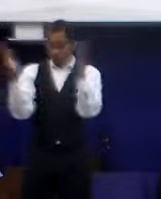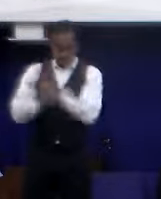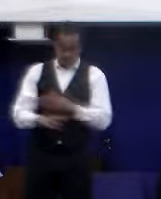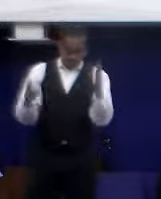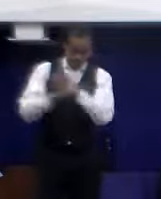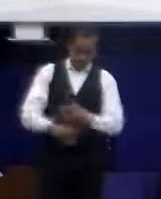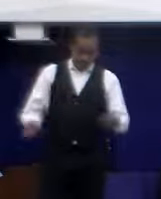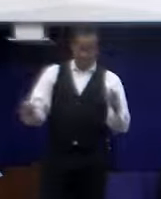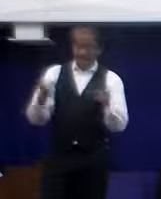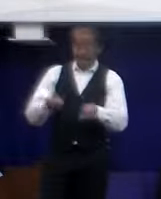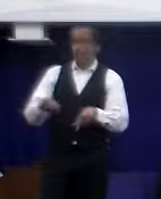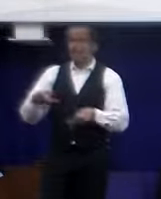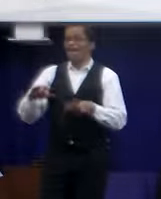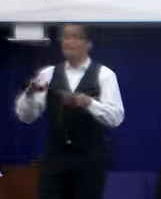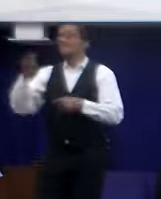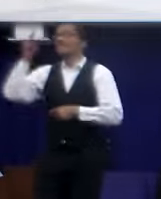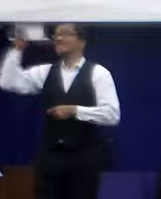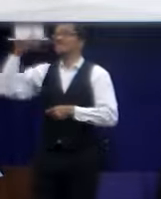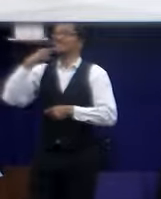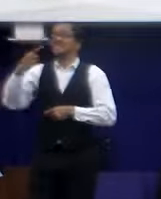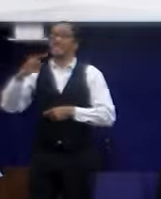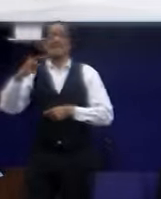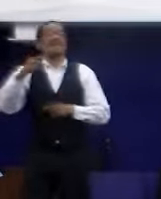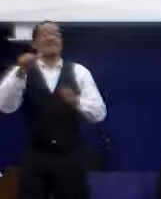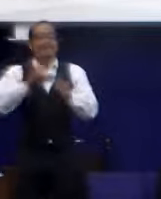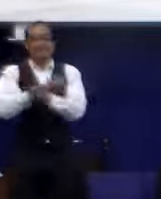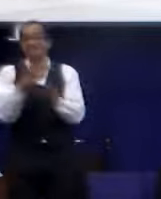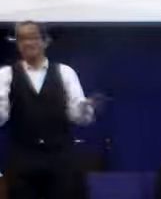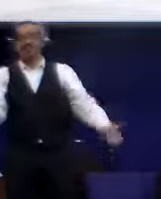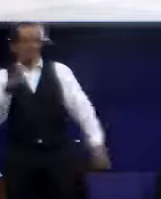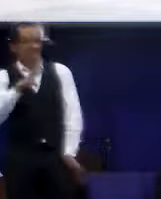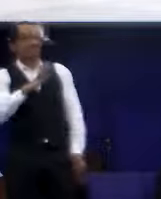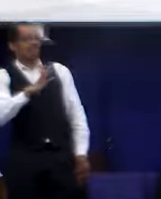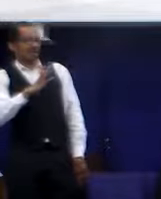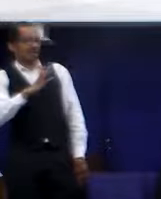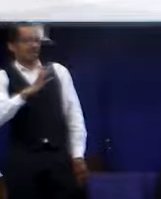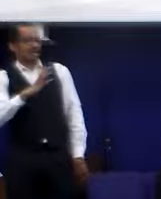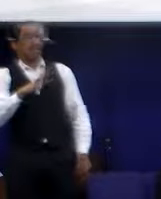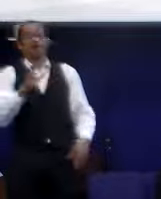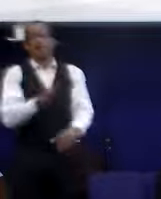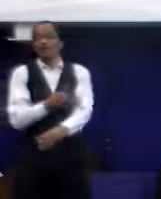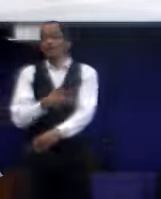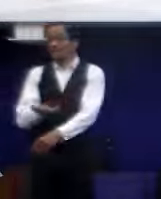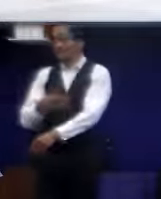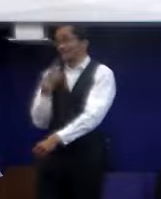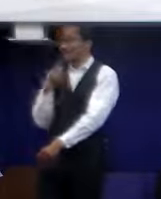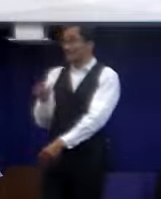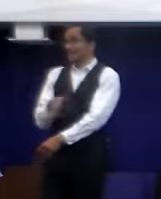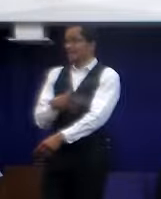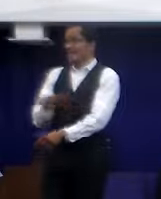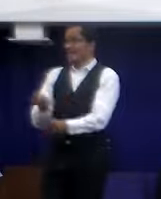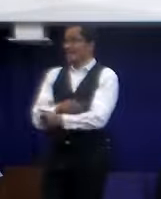raging, but God has told me to tell you everything going to be all right. Yes. Amen. That song says, everything will be all